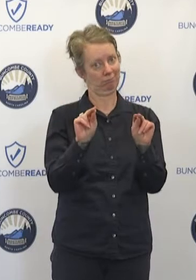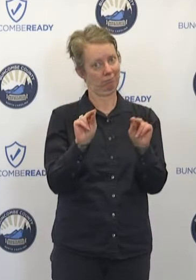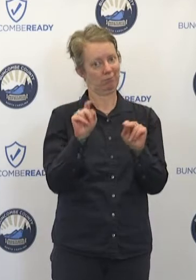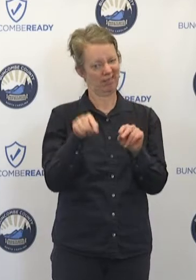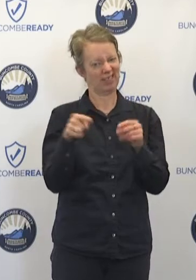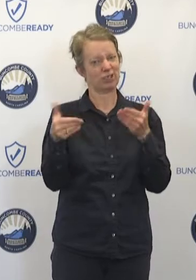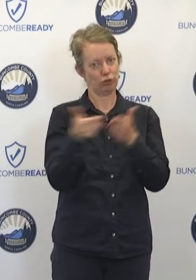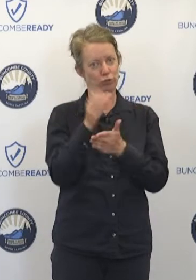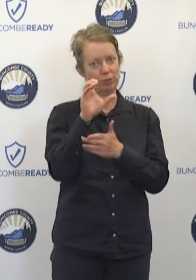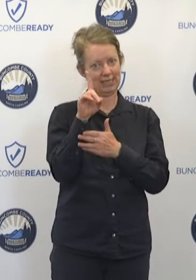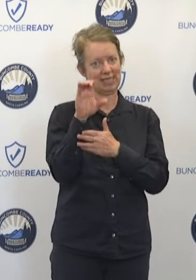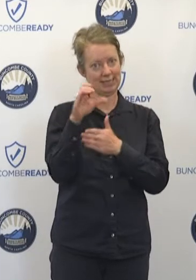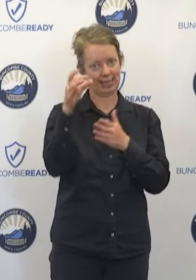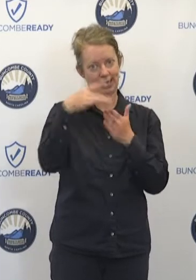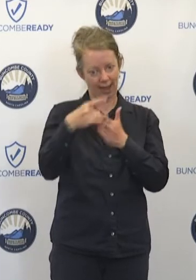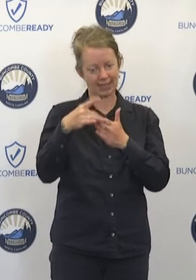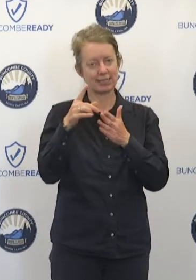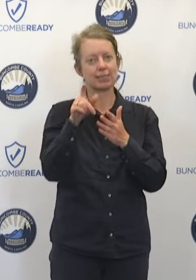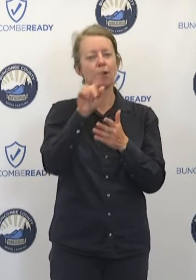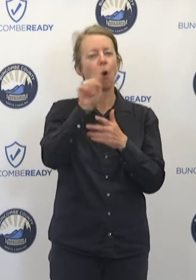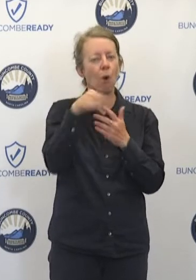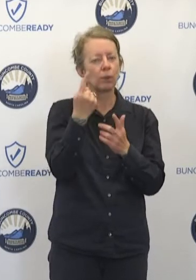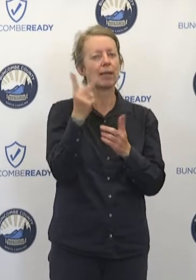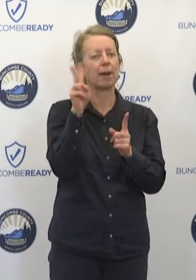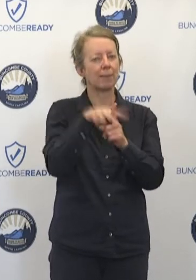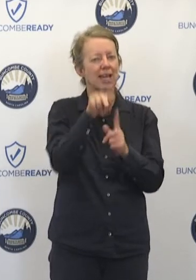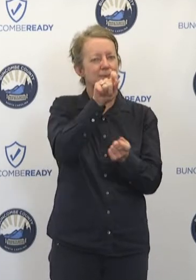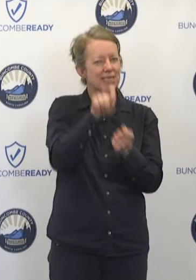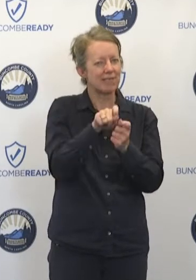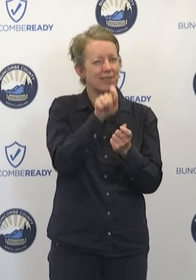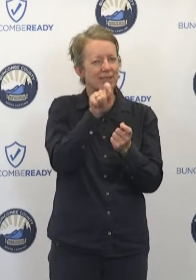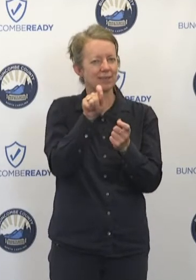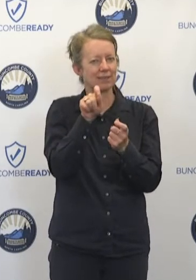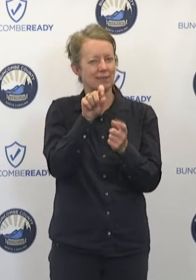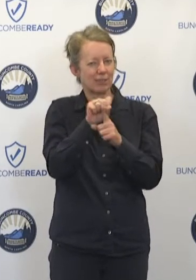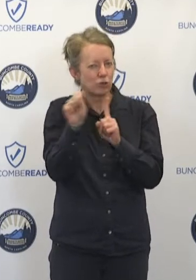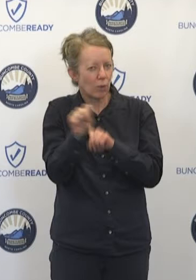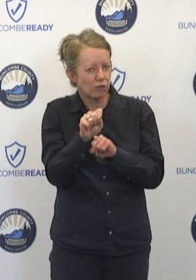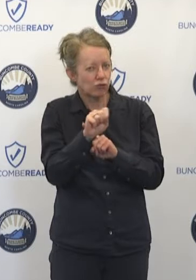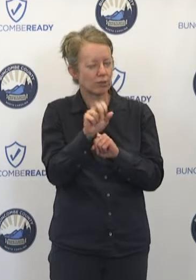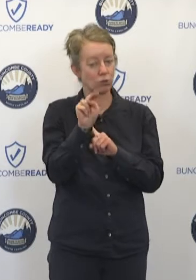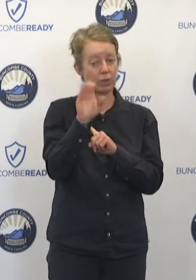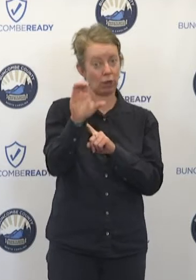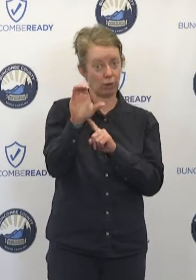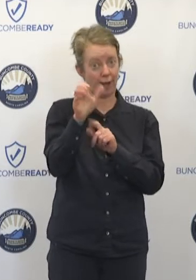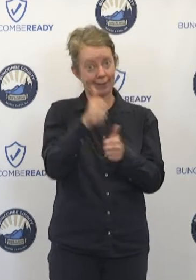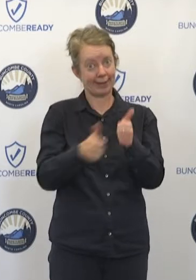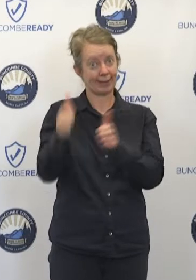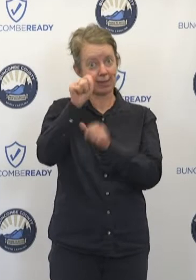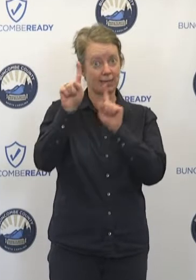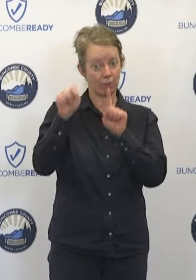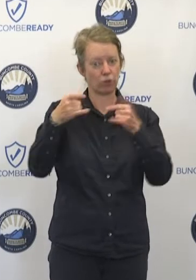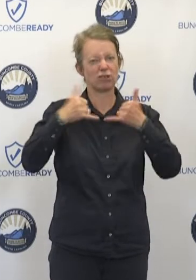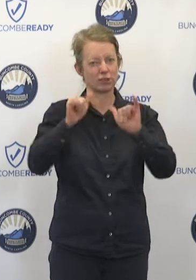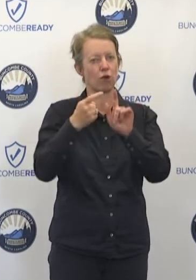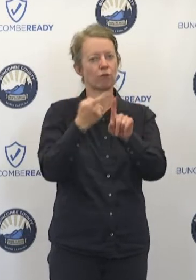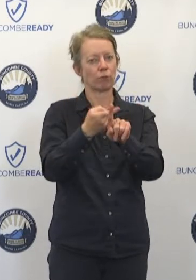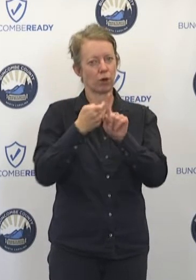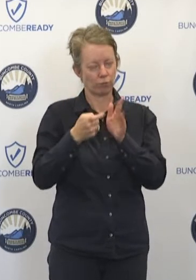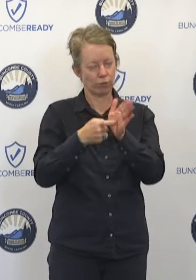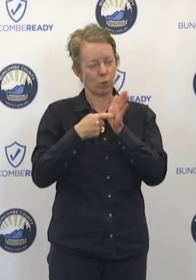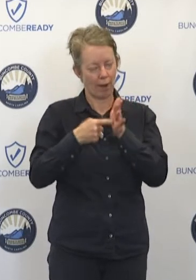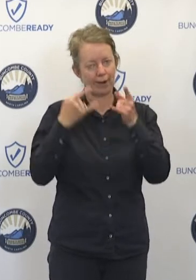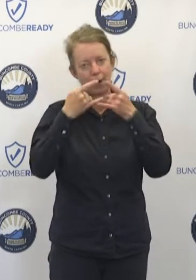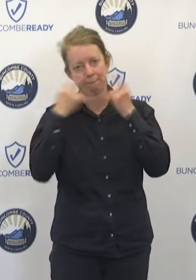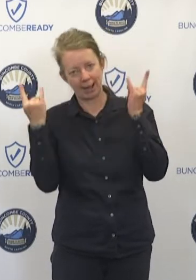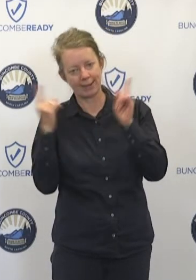certain situations, and North Carolina executive orders still require masks, social distancing, and other precaution measures for other